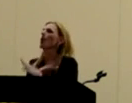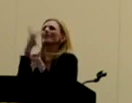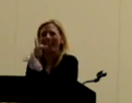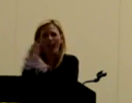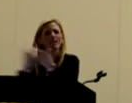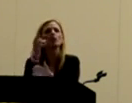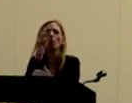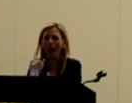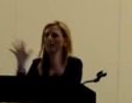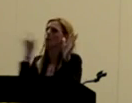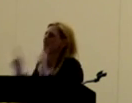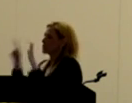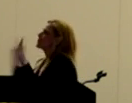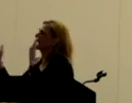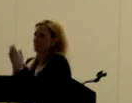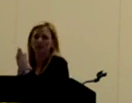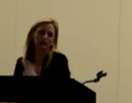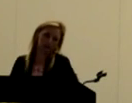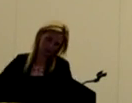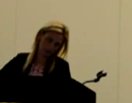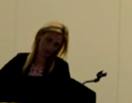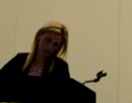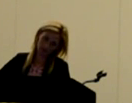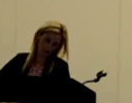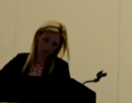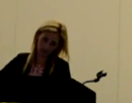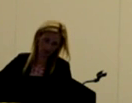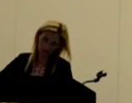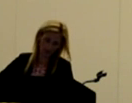dog. Yes, Mom, we promise. Yeah, we really do. Right.